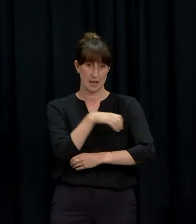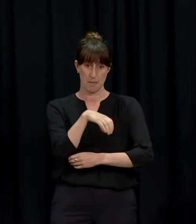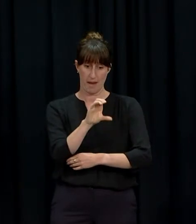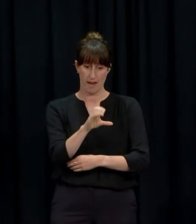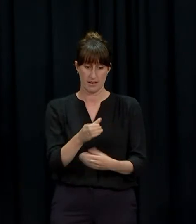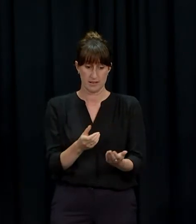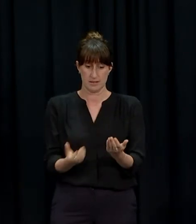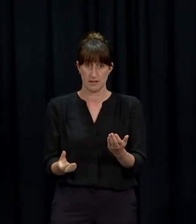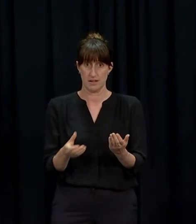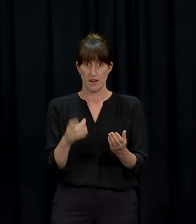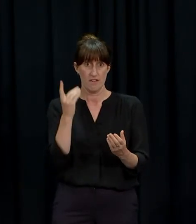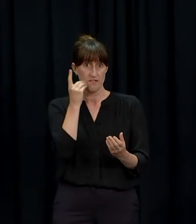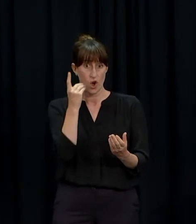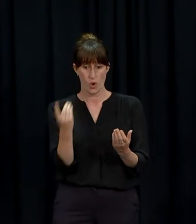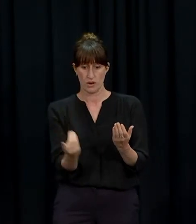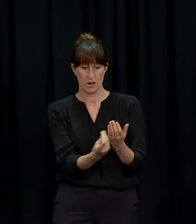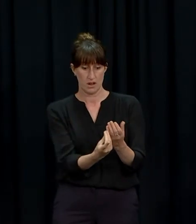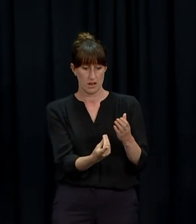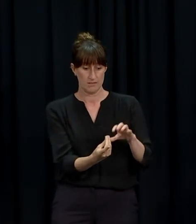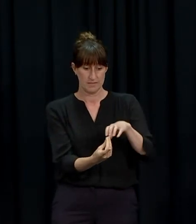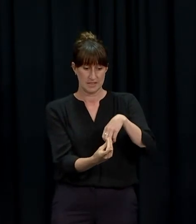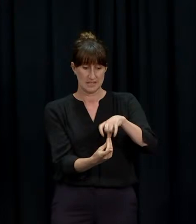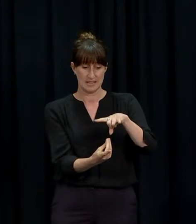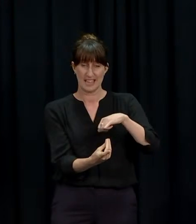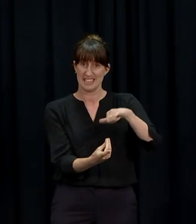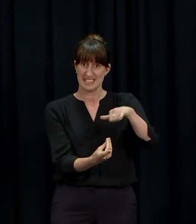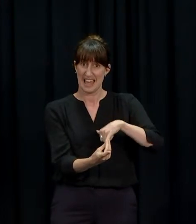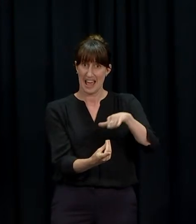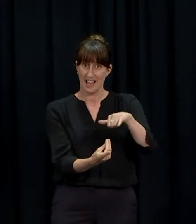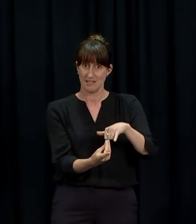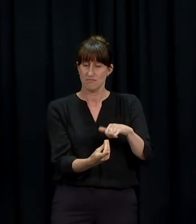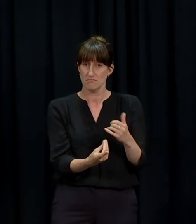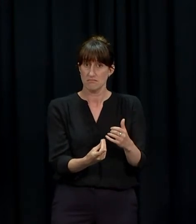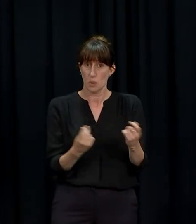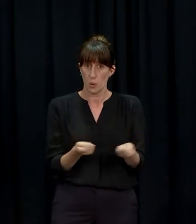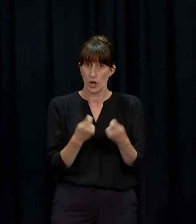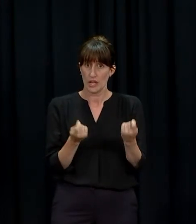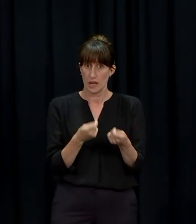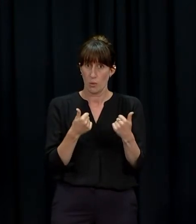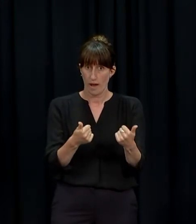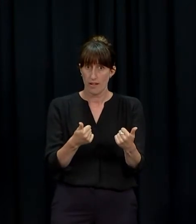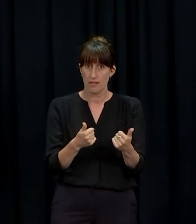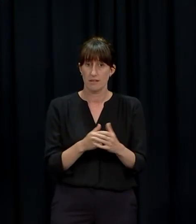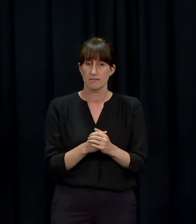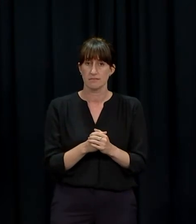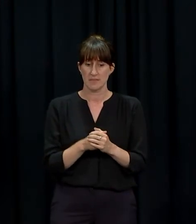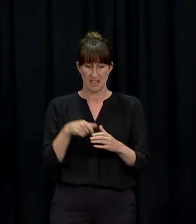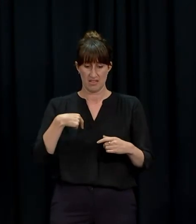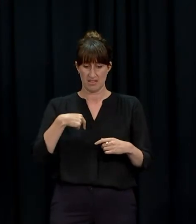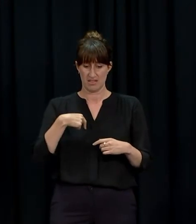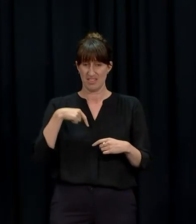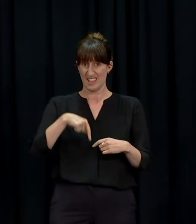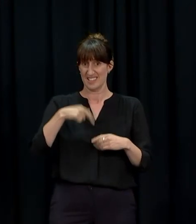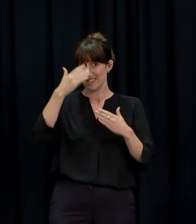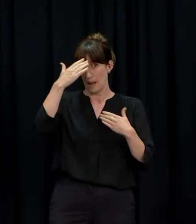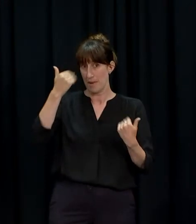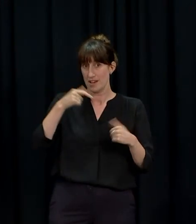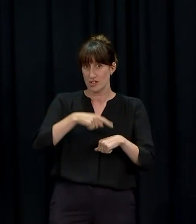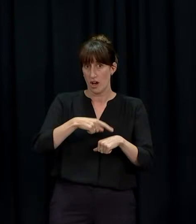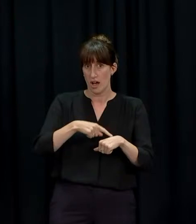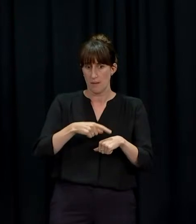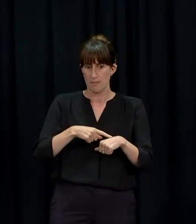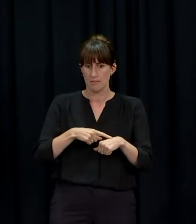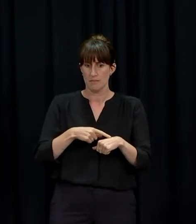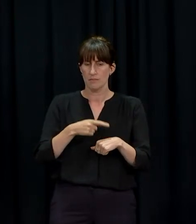and it's quite clear that they have been used very successfully over the summer and has really played a part in us being able to get on top of this